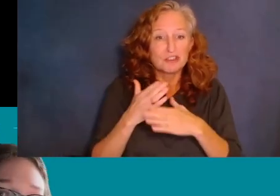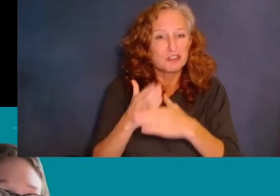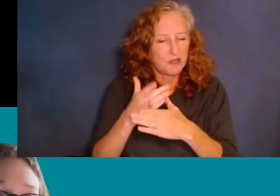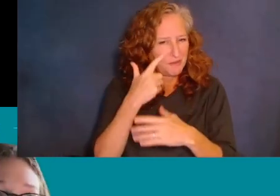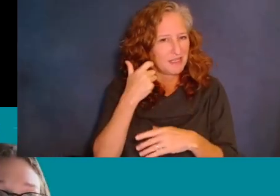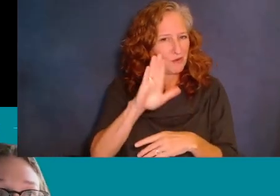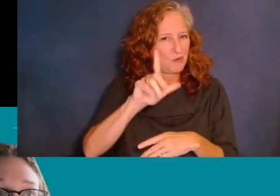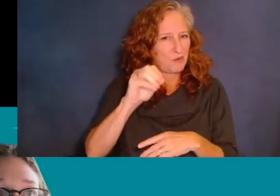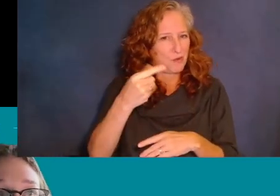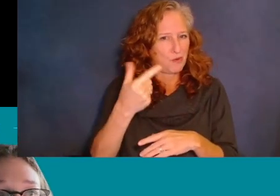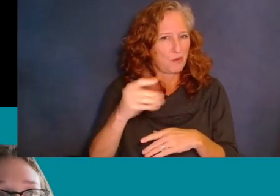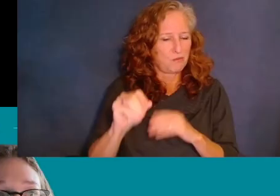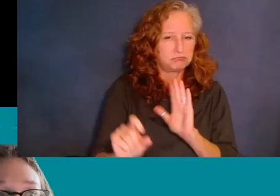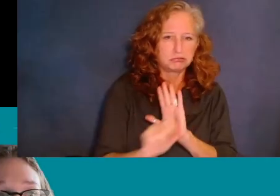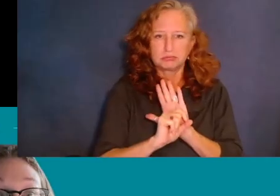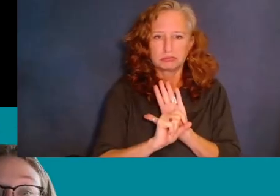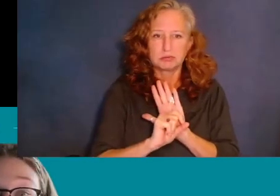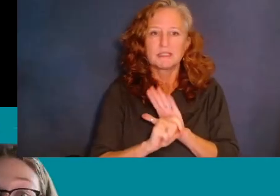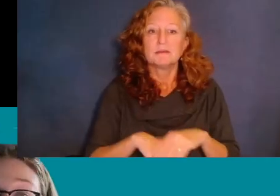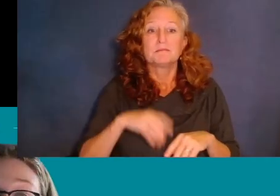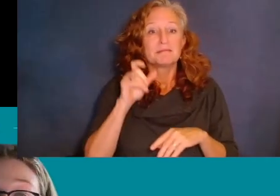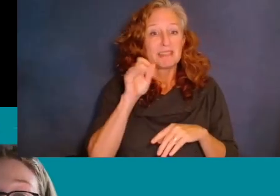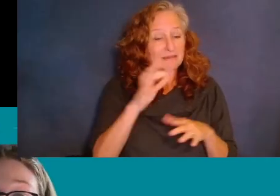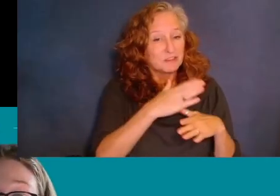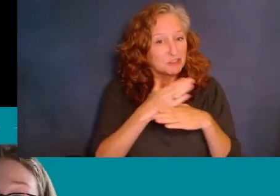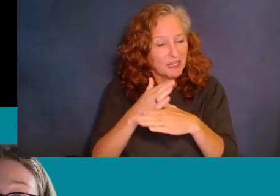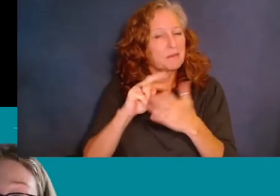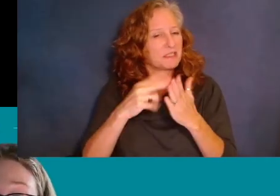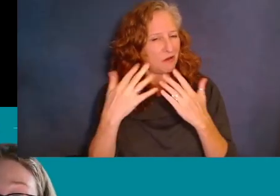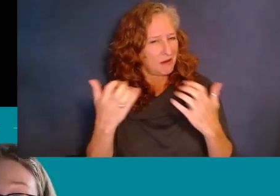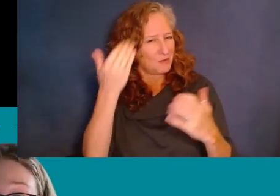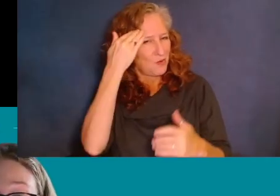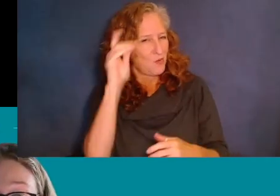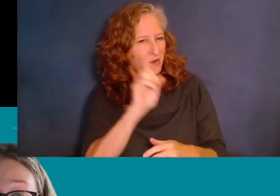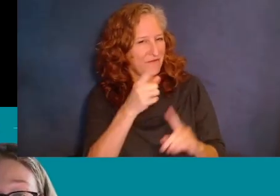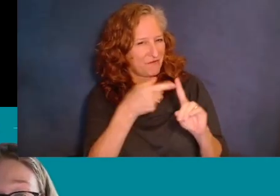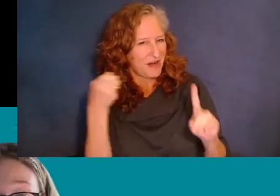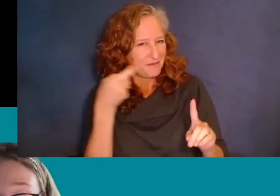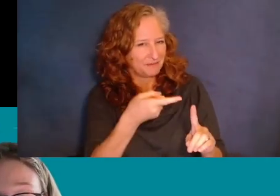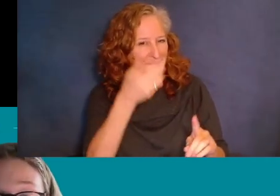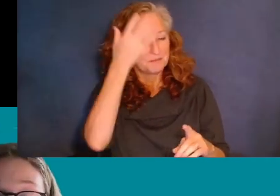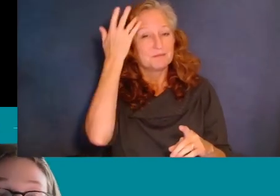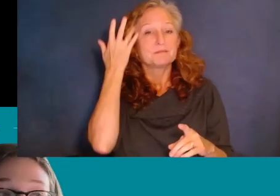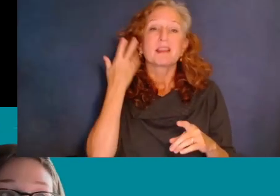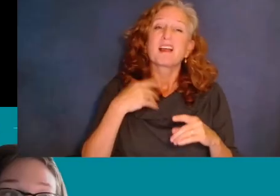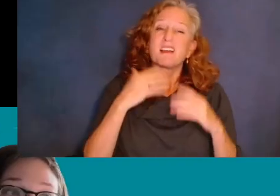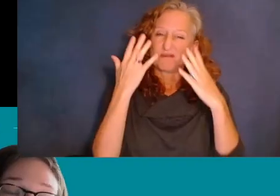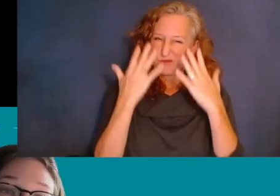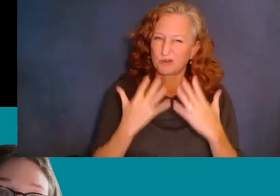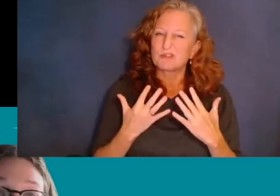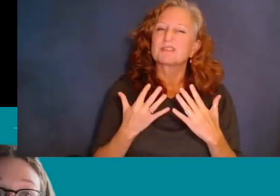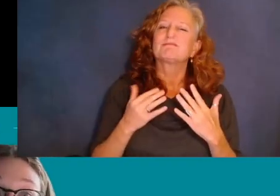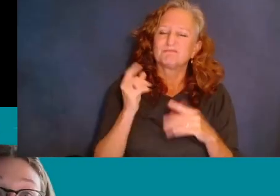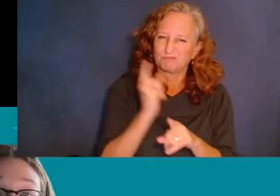audience will know who it comes from. It's unfortunately just a part of social media. We see this happen a lot where pages